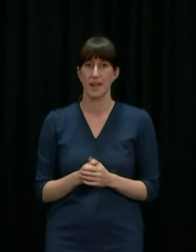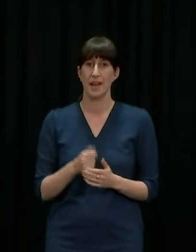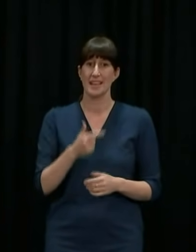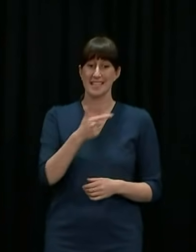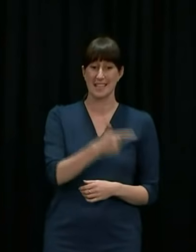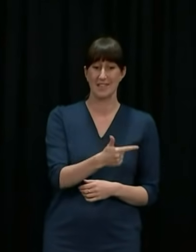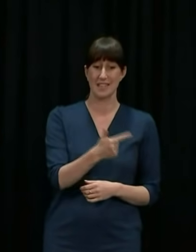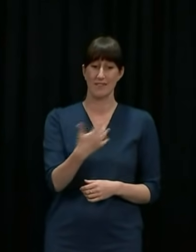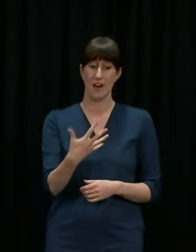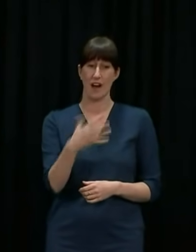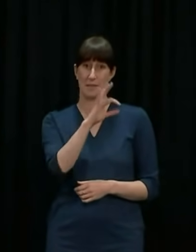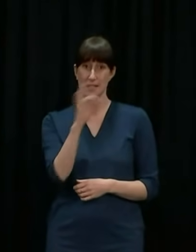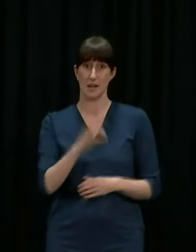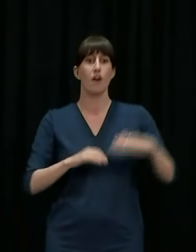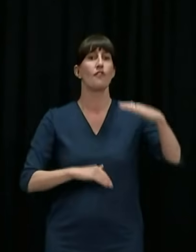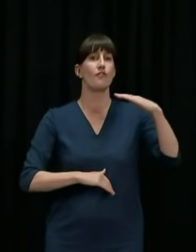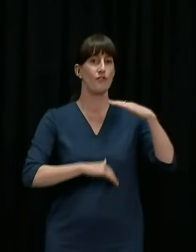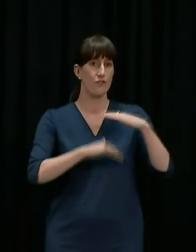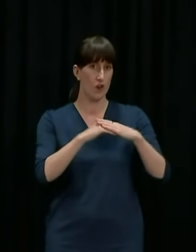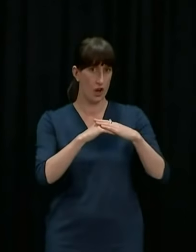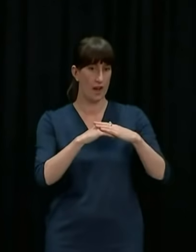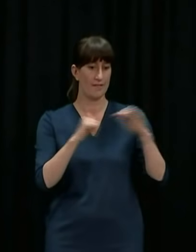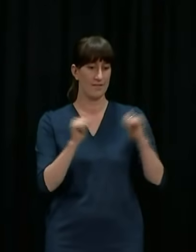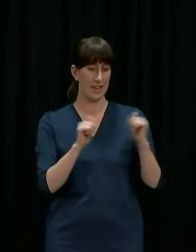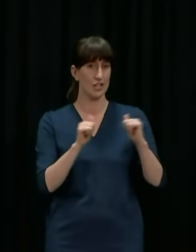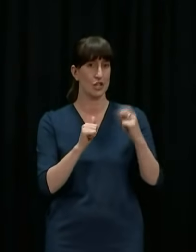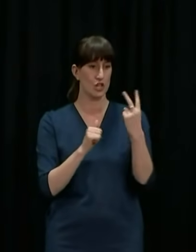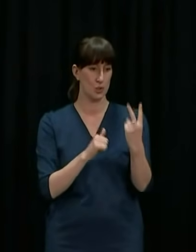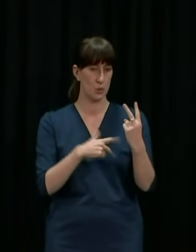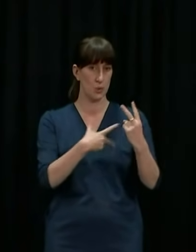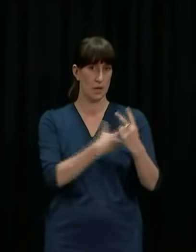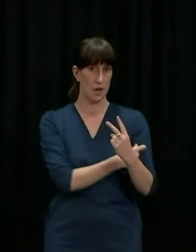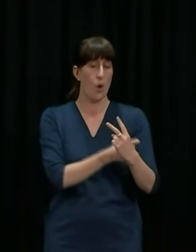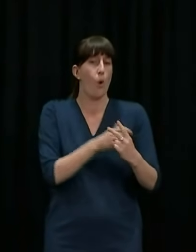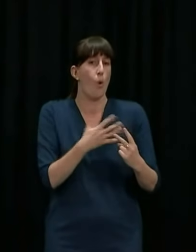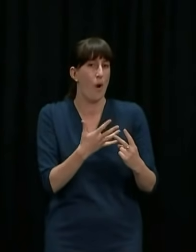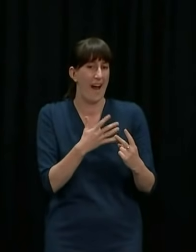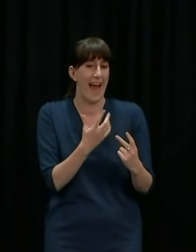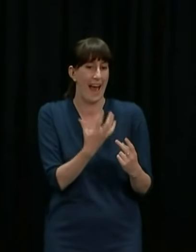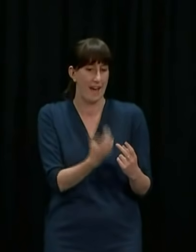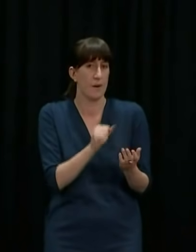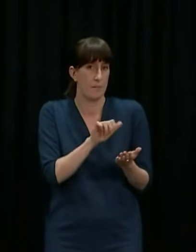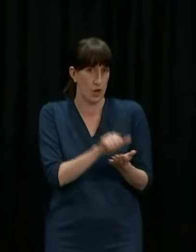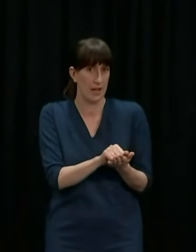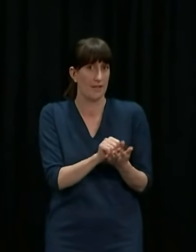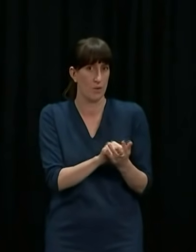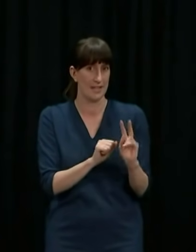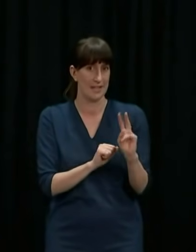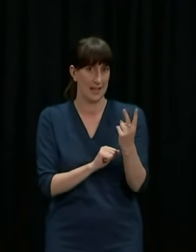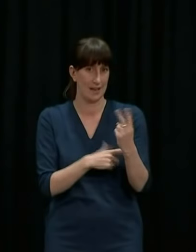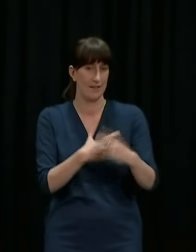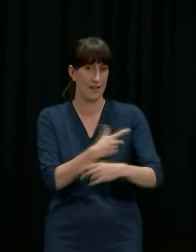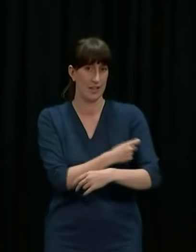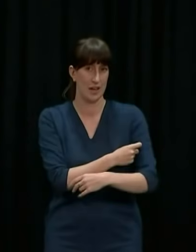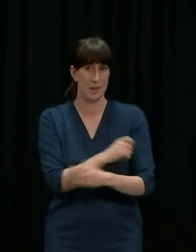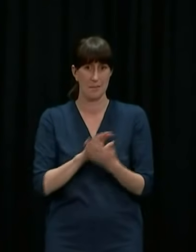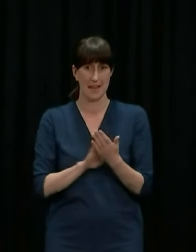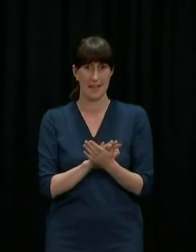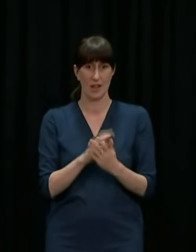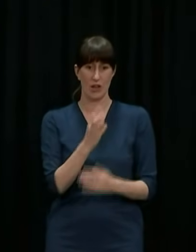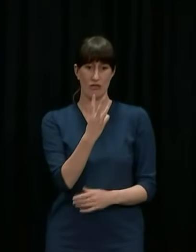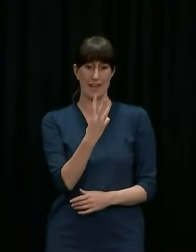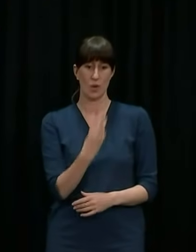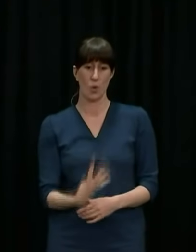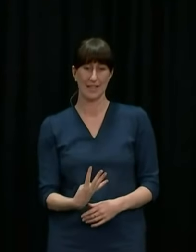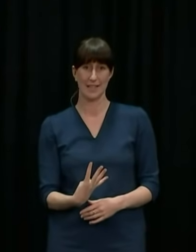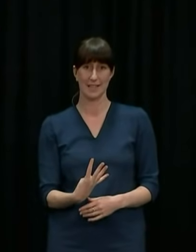have either been fully vaccinated or are booked in for their second dose to get fully vaccinated. That's 3/4 of the eligible